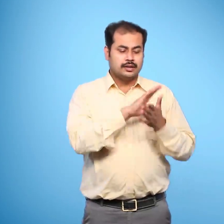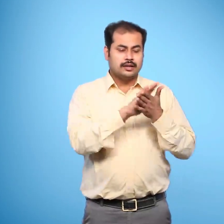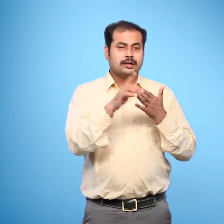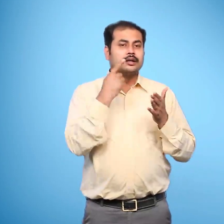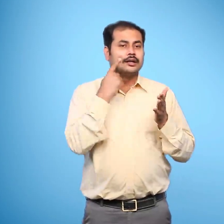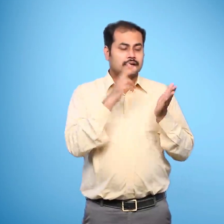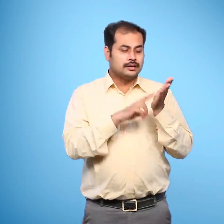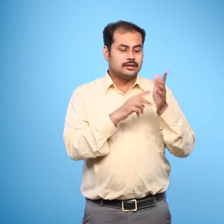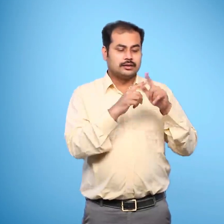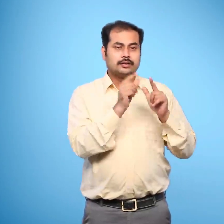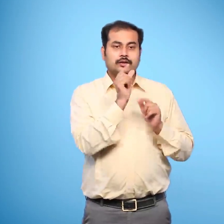Chintu